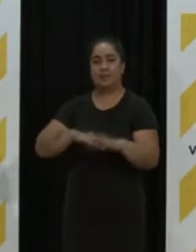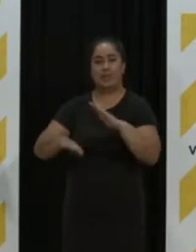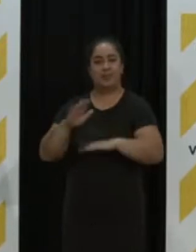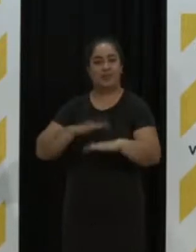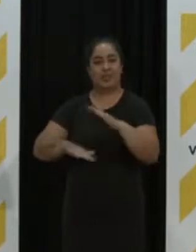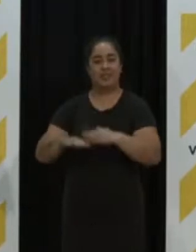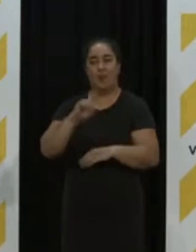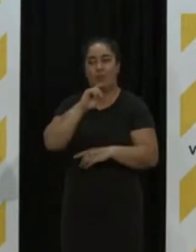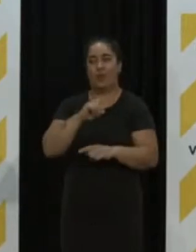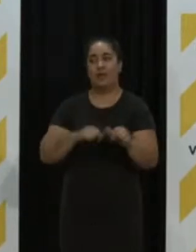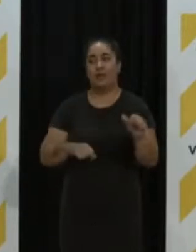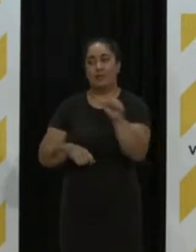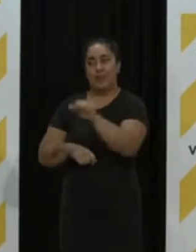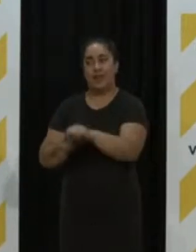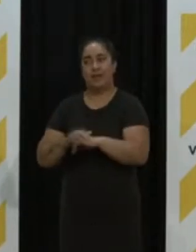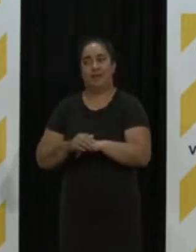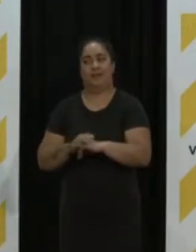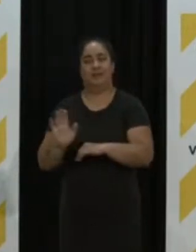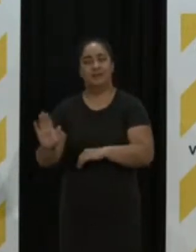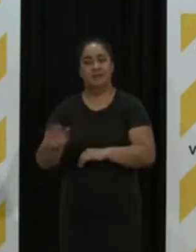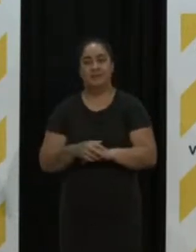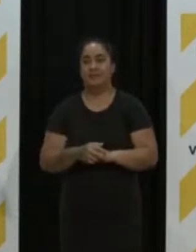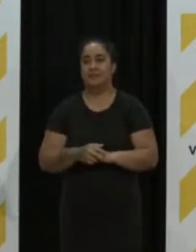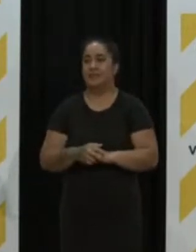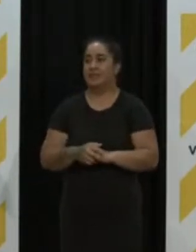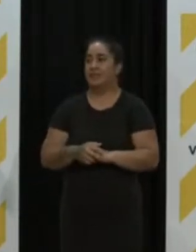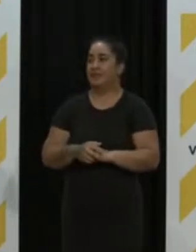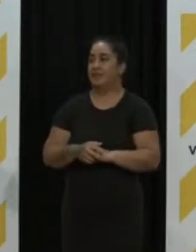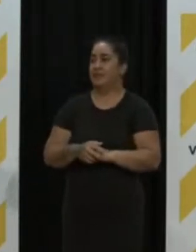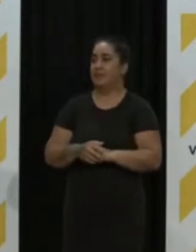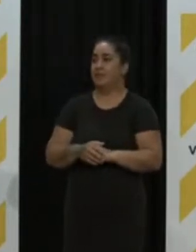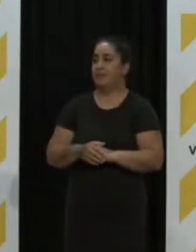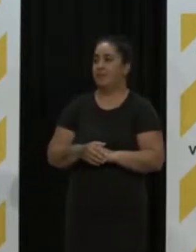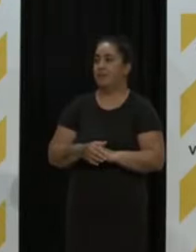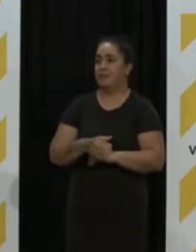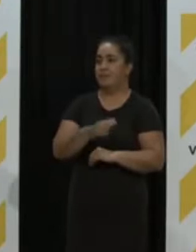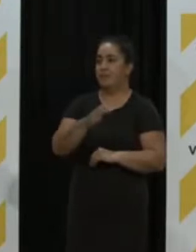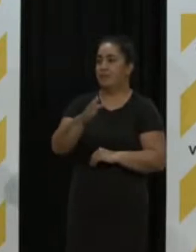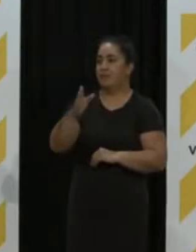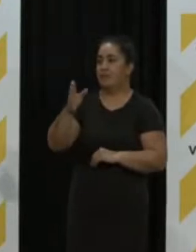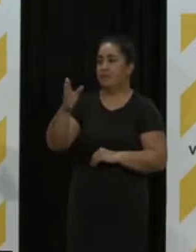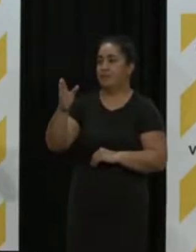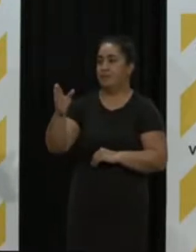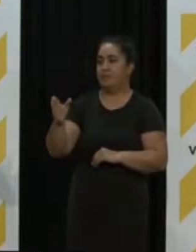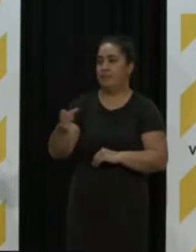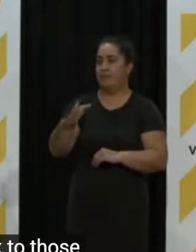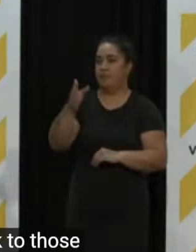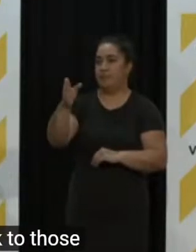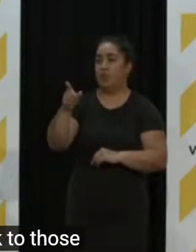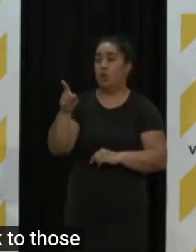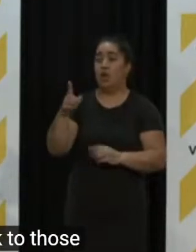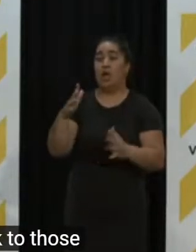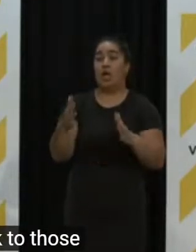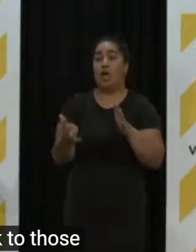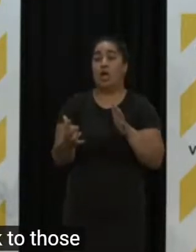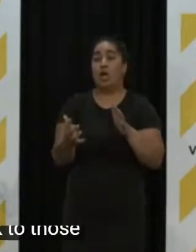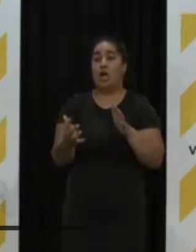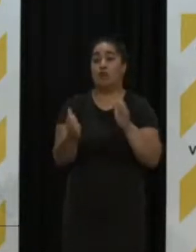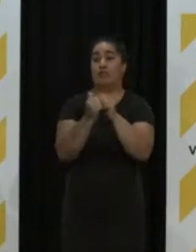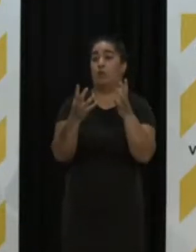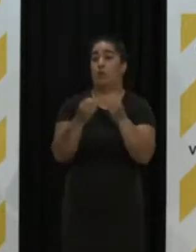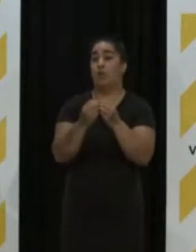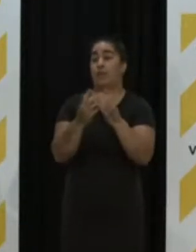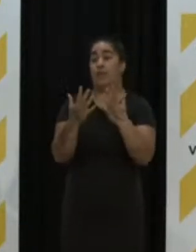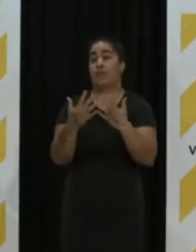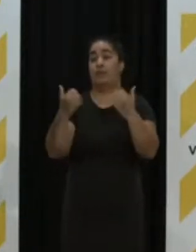those on time limits, which I think include the TVs. But Mark? Prime Minister, do you agree with the public health experts who say that as a